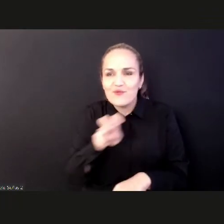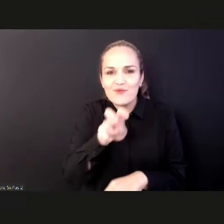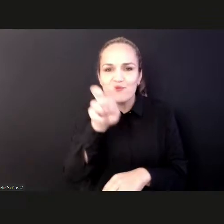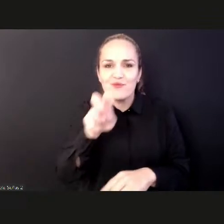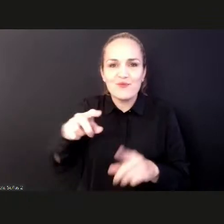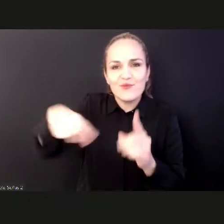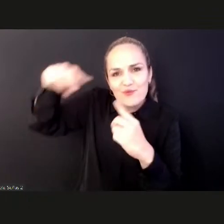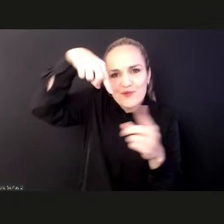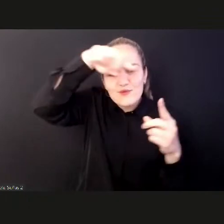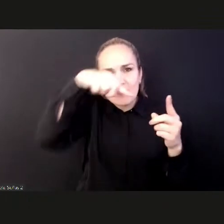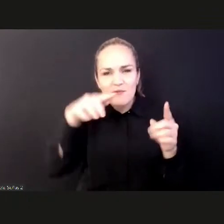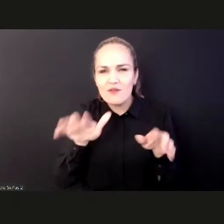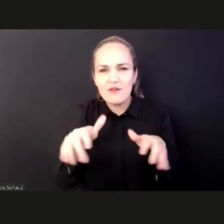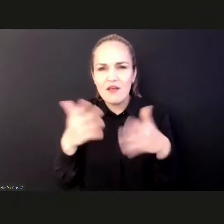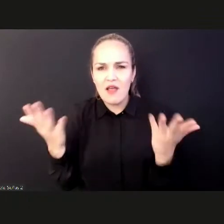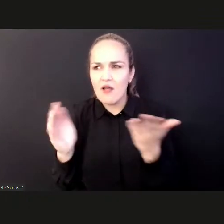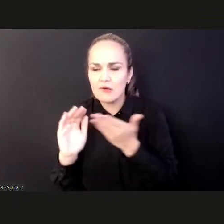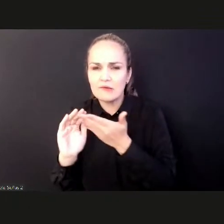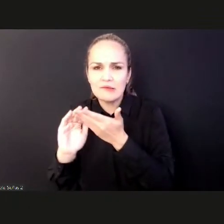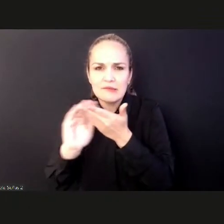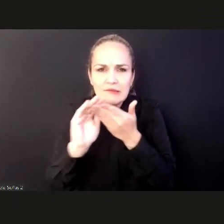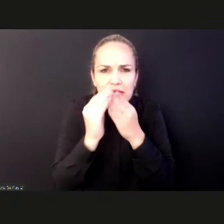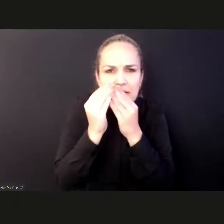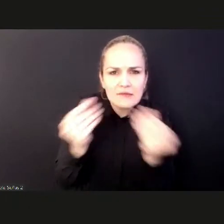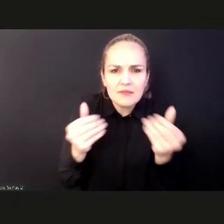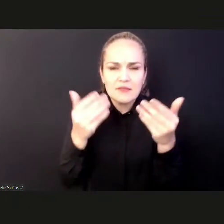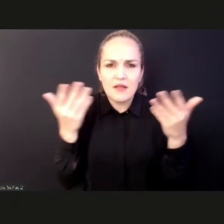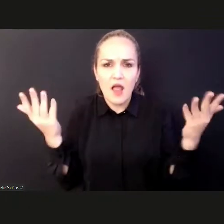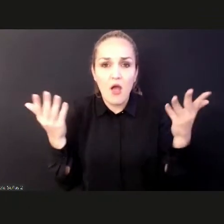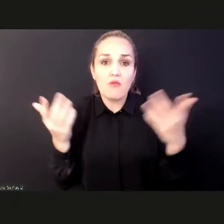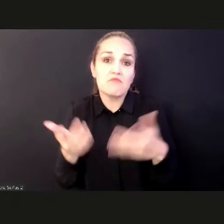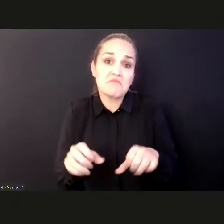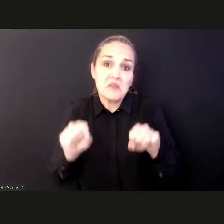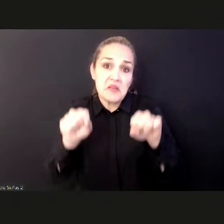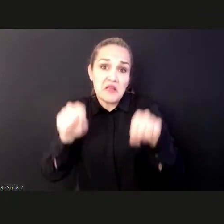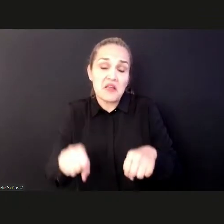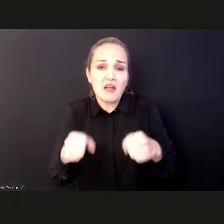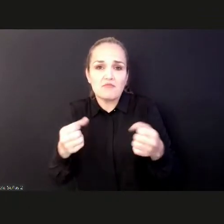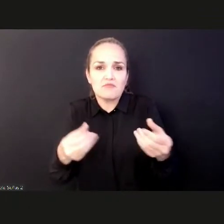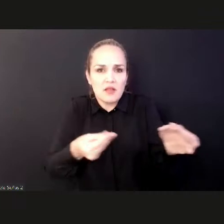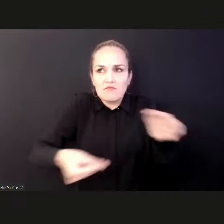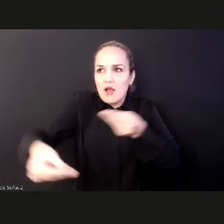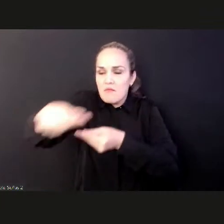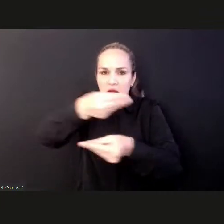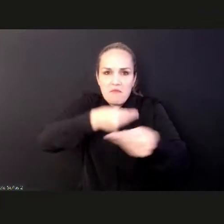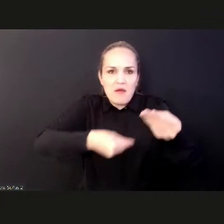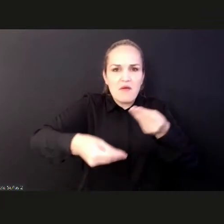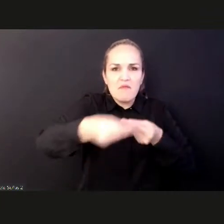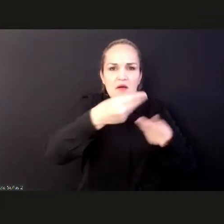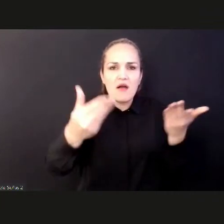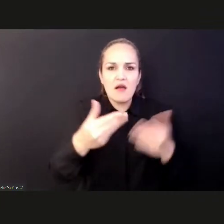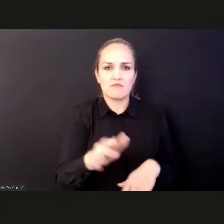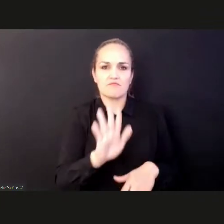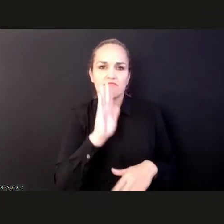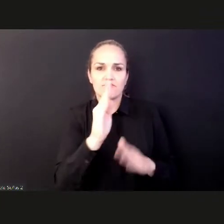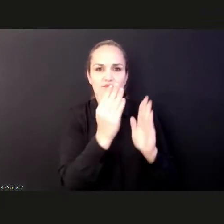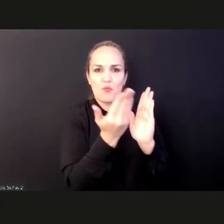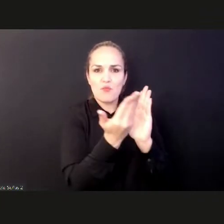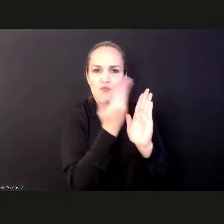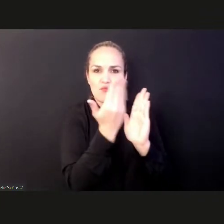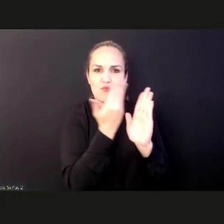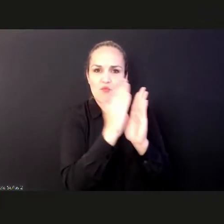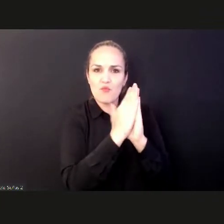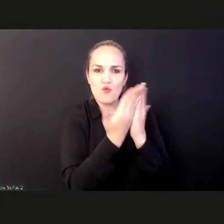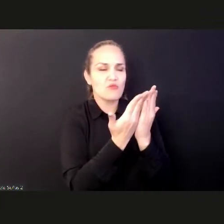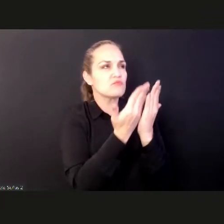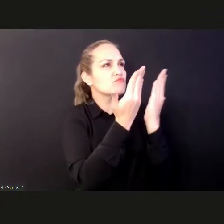more importantly, working in destinations in local language with cities to help